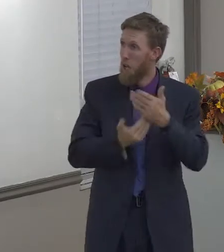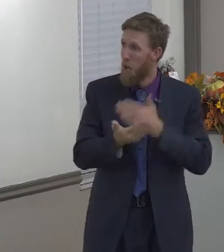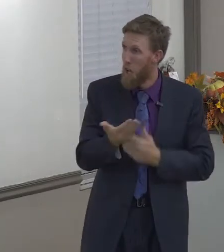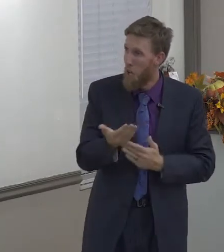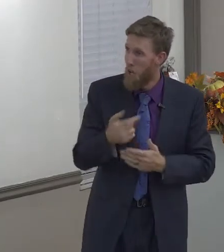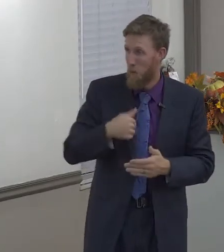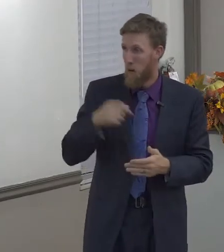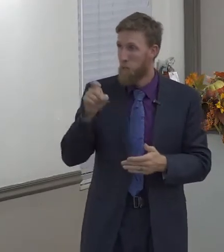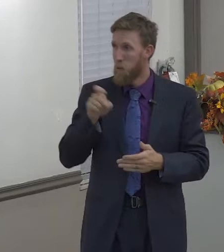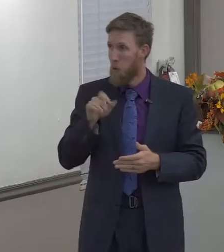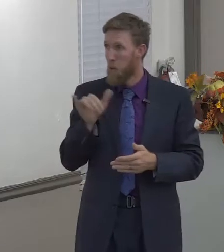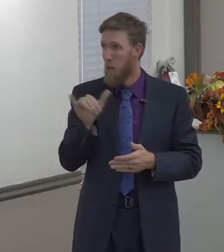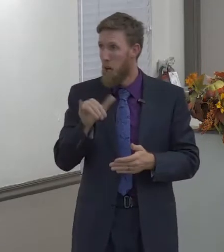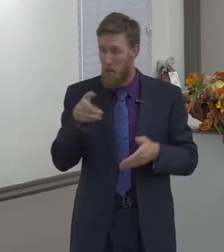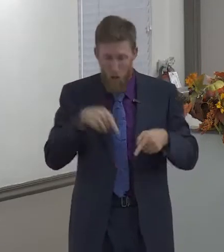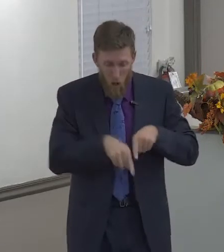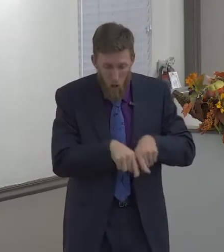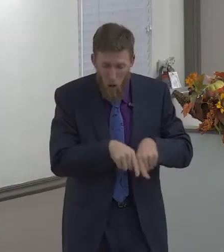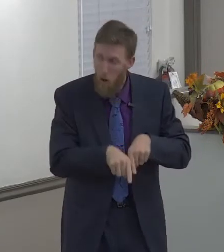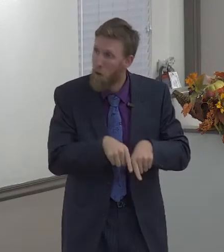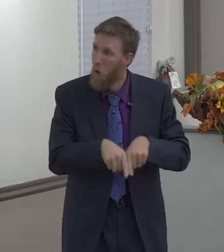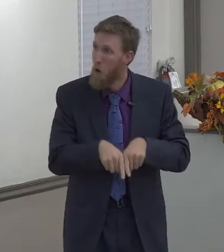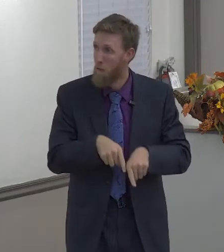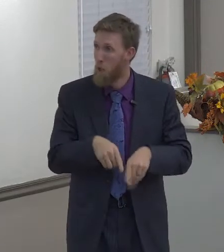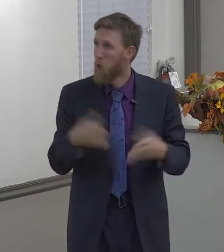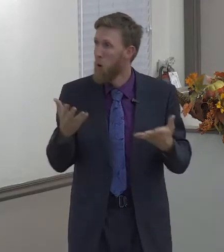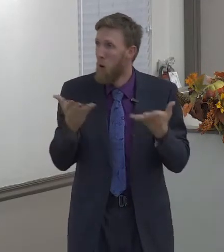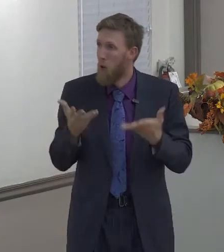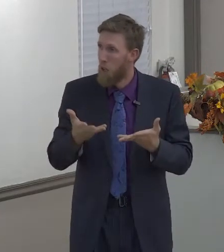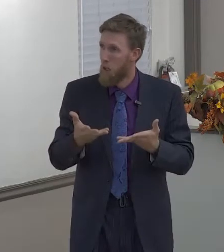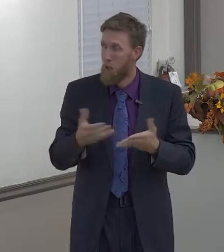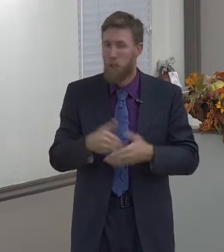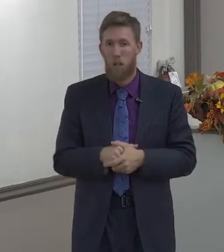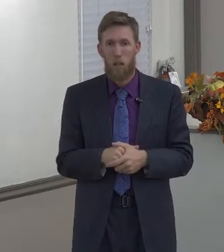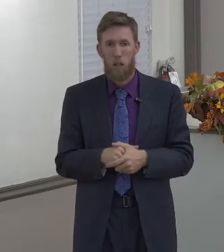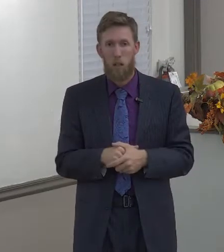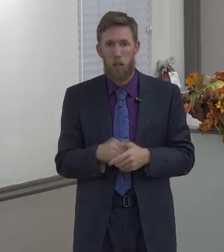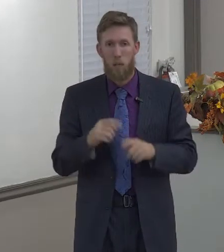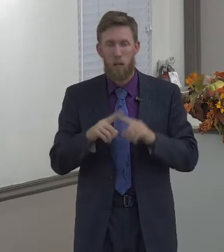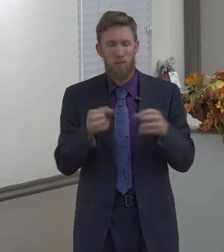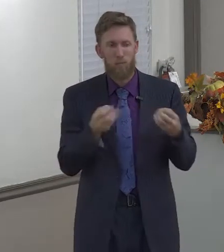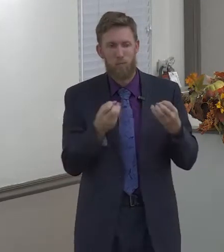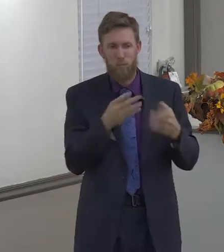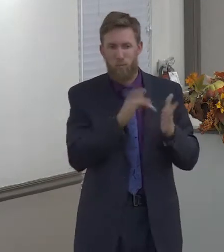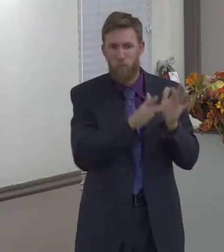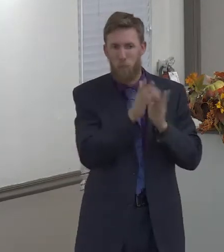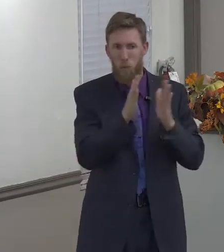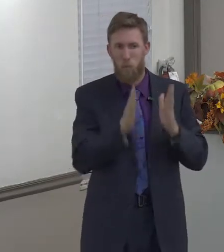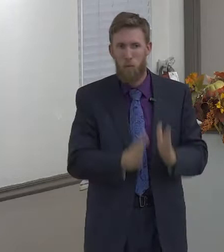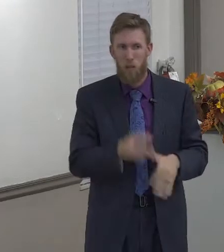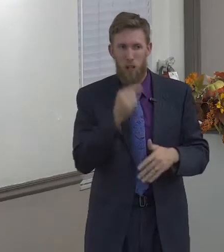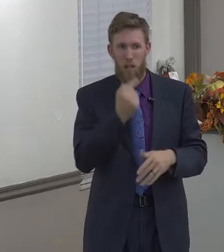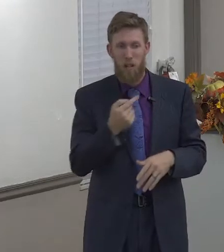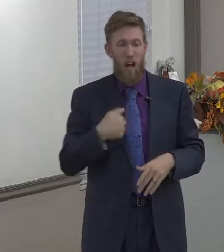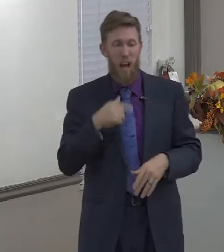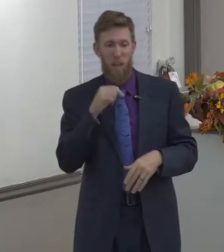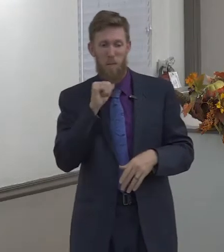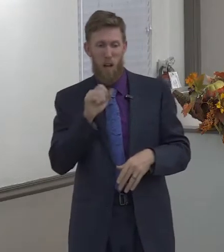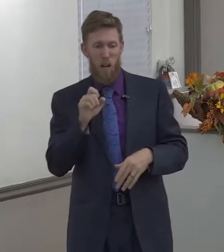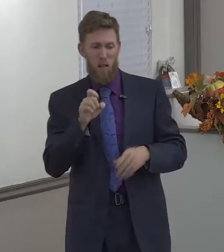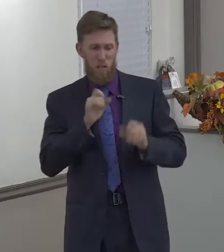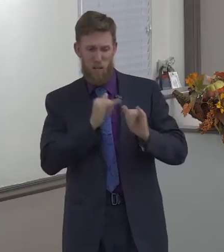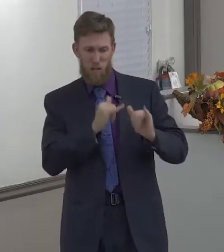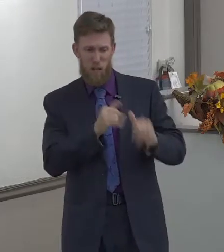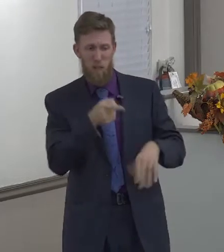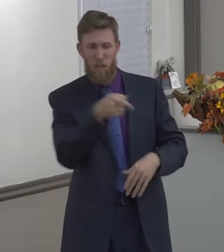I'm not as good as this one. And they discourage themselves. And they convince themselves because they don't have a talent that somebody